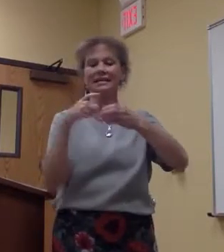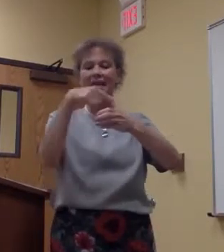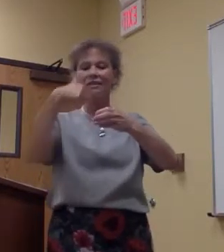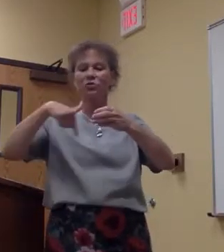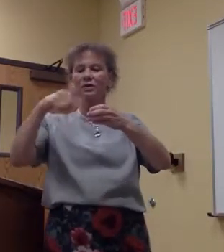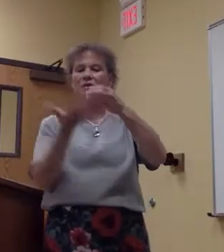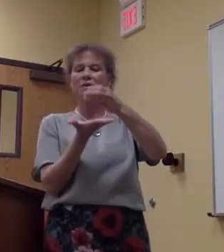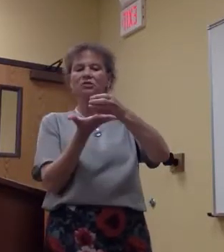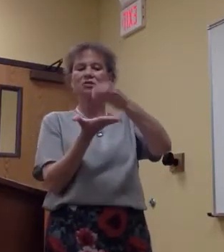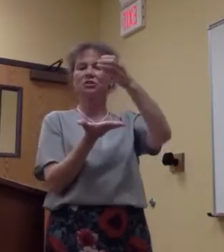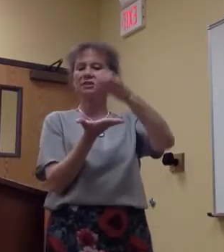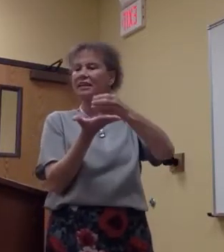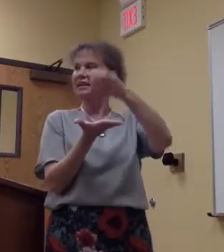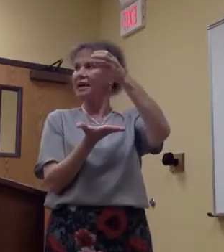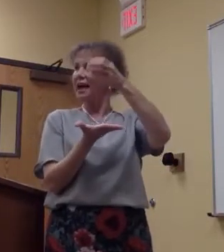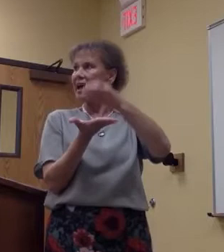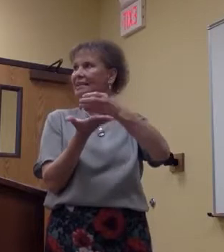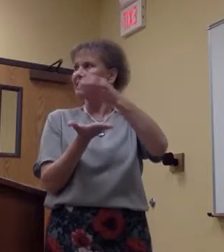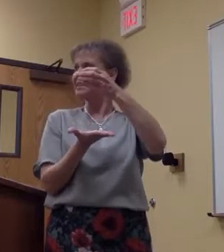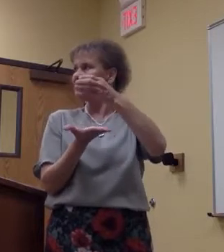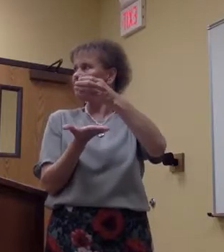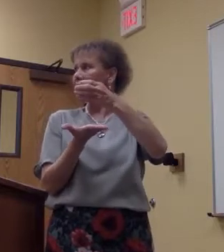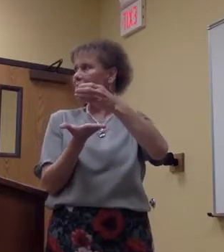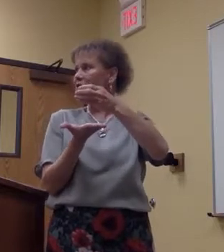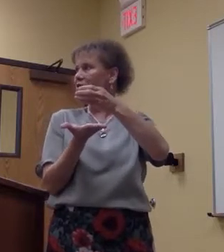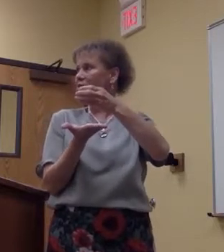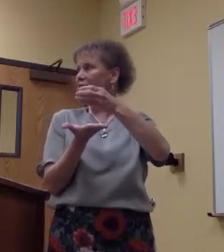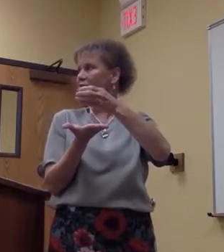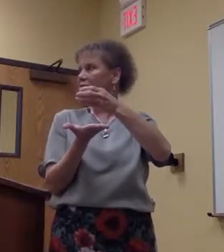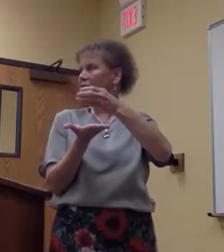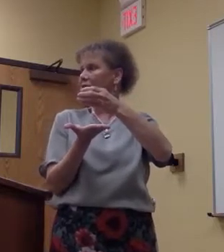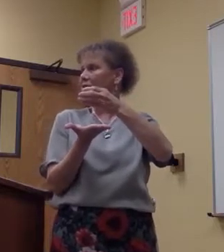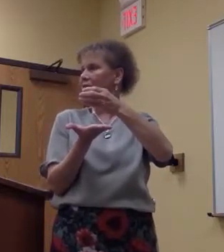a three-dimensional thing, and it's got some depth to it. All right?